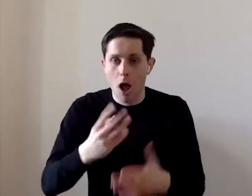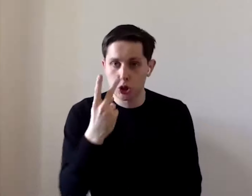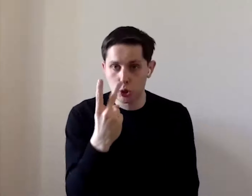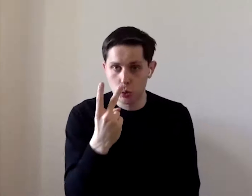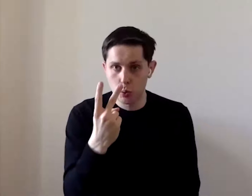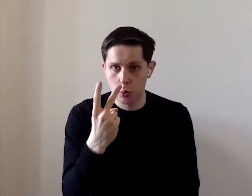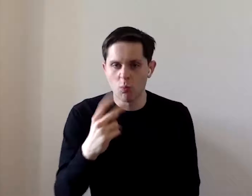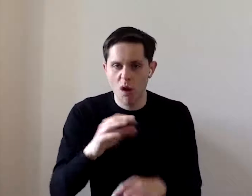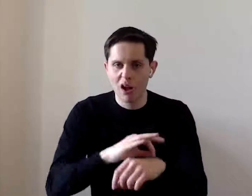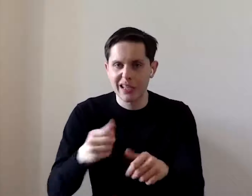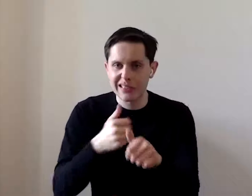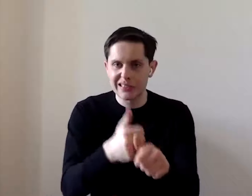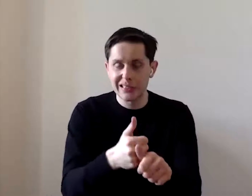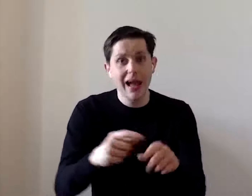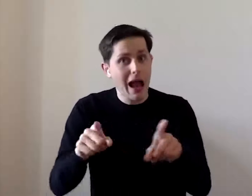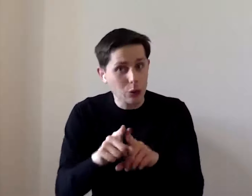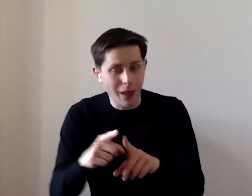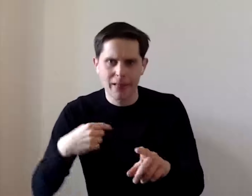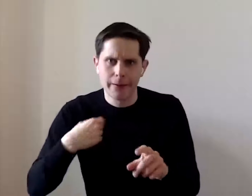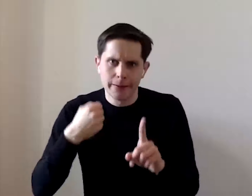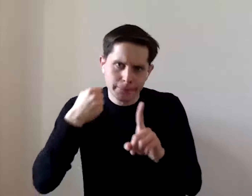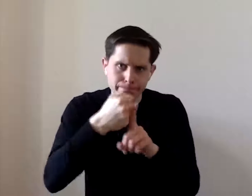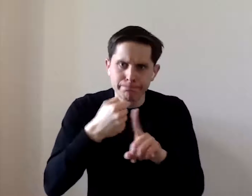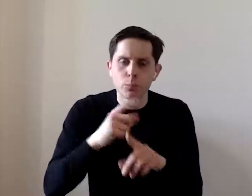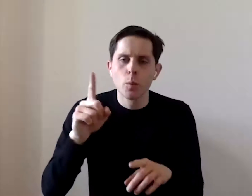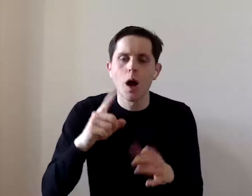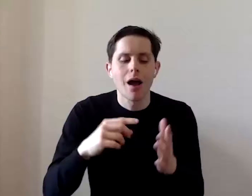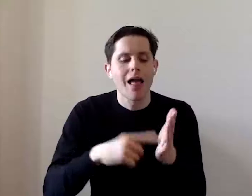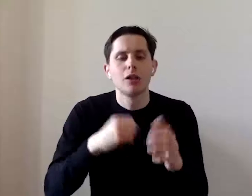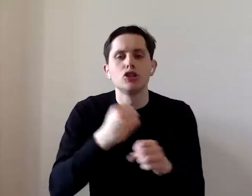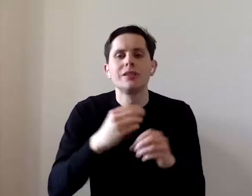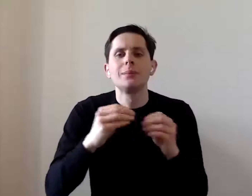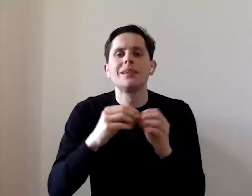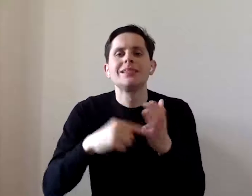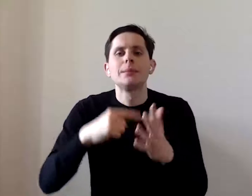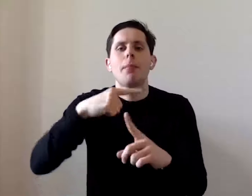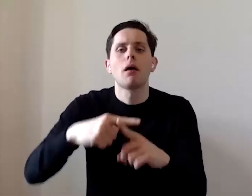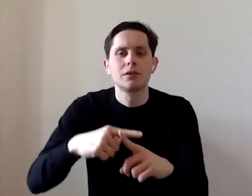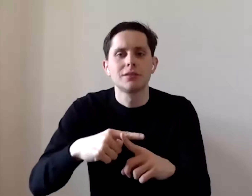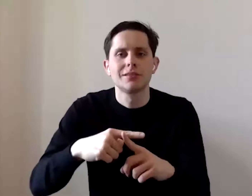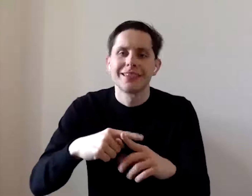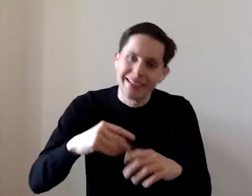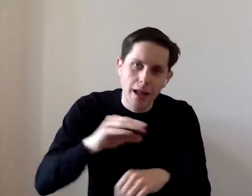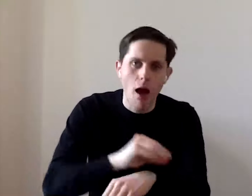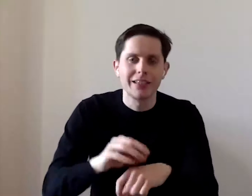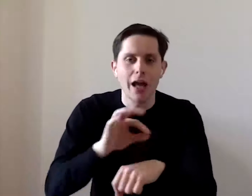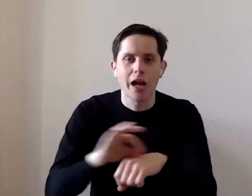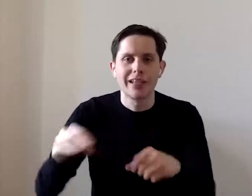working as a Part 2, I'm also a champion for Architecture LGBT+, which is a not-for-profit grassroots organisation that